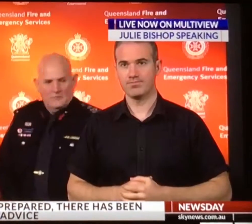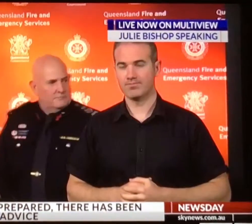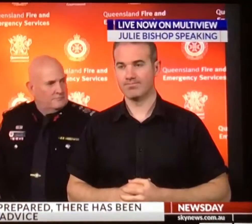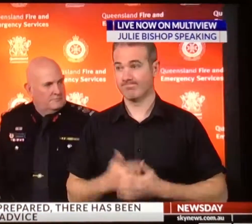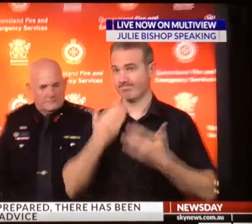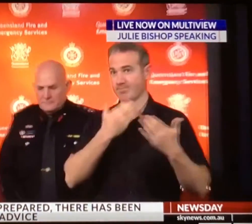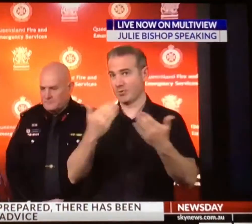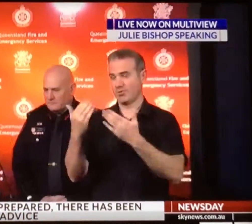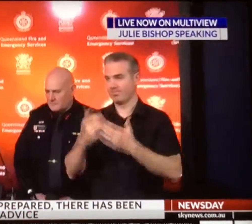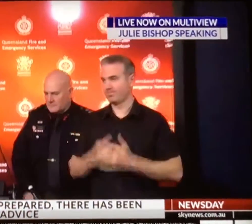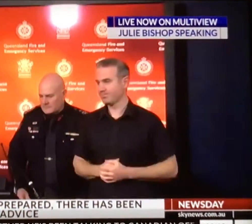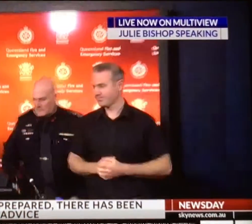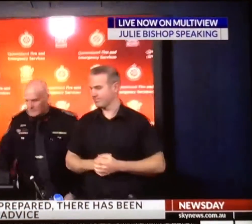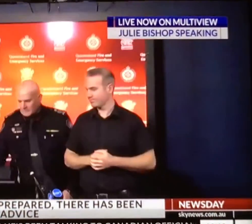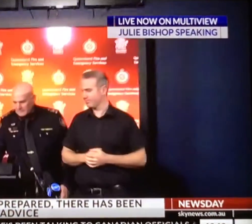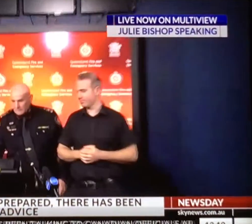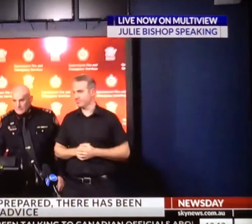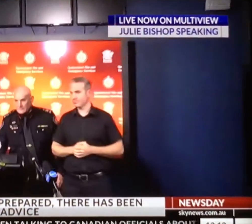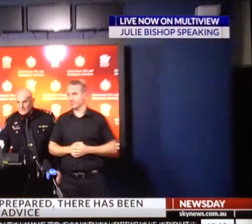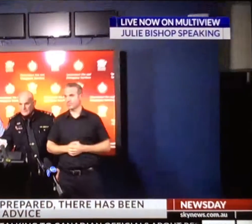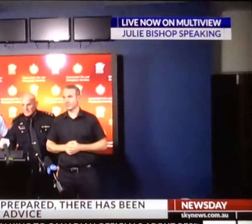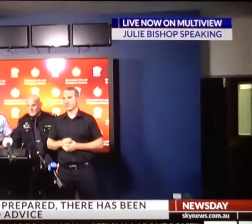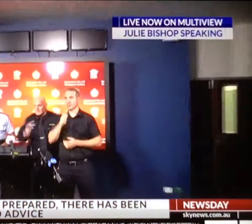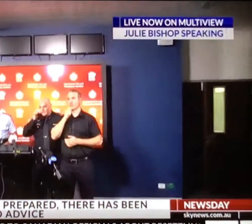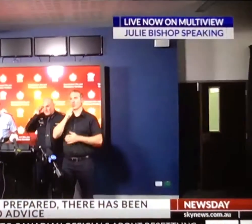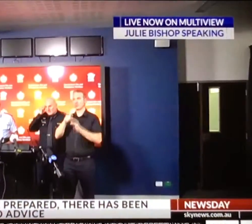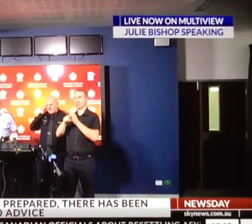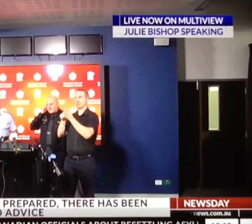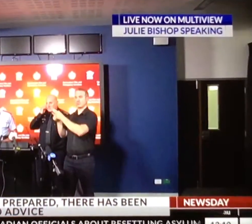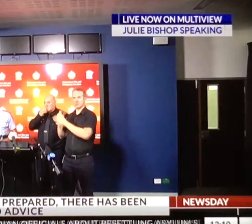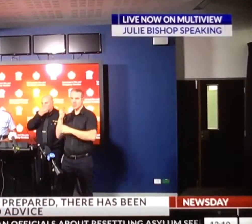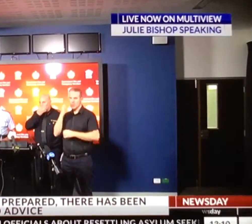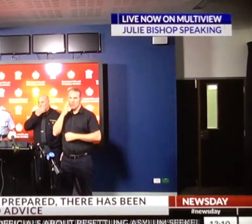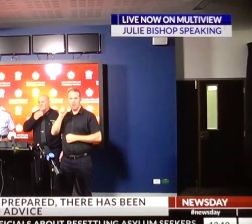Thank you. Here. Dave, when is the next update or